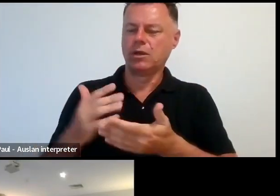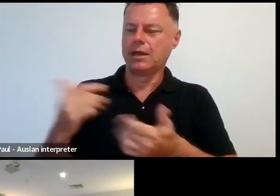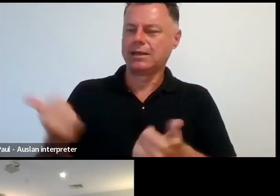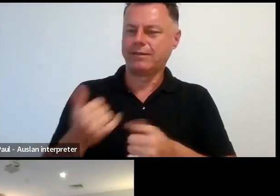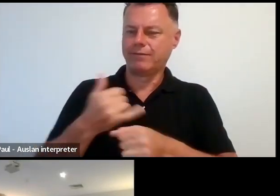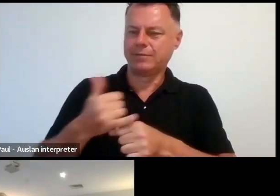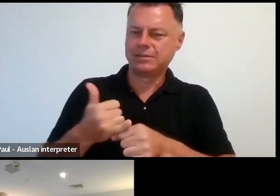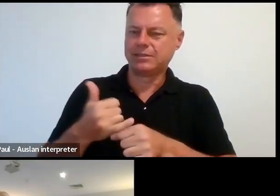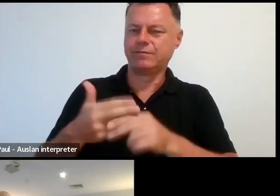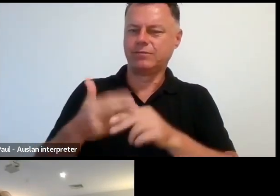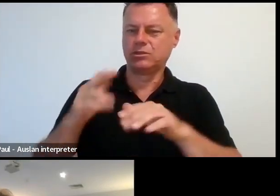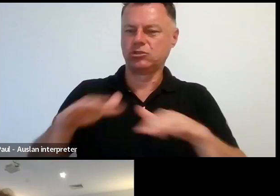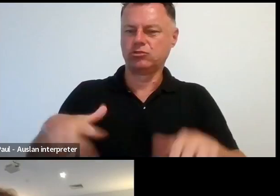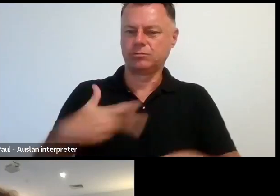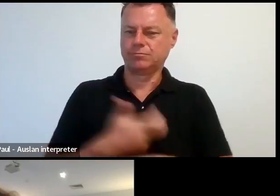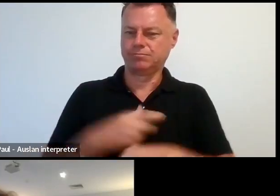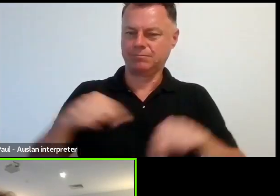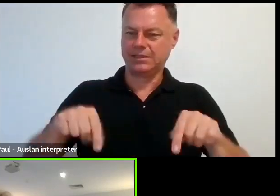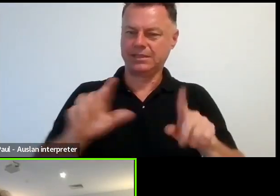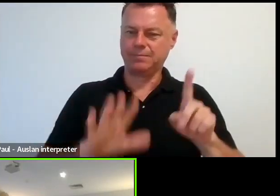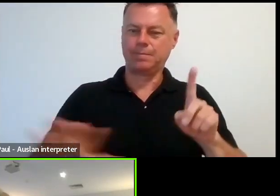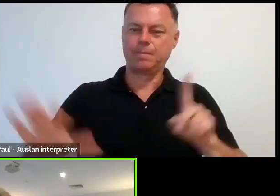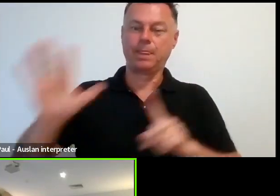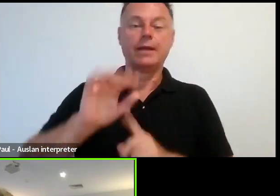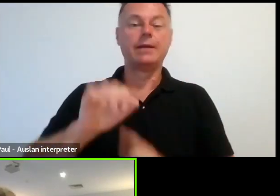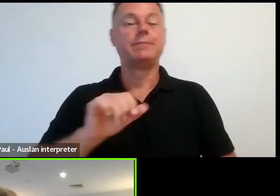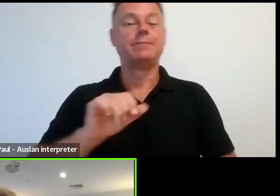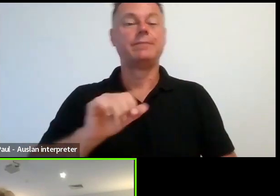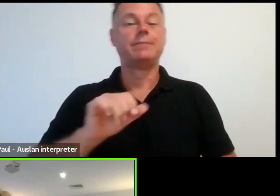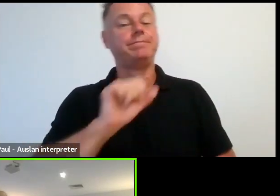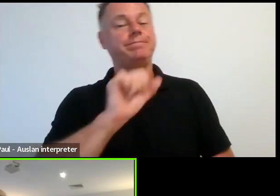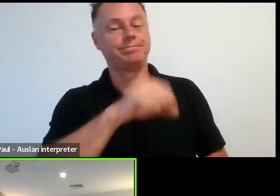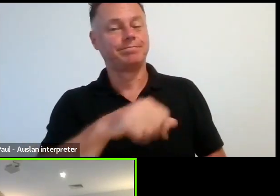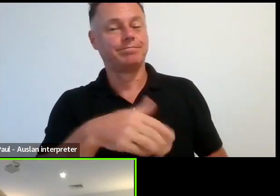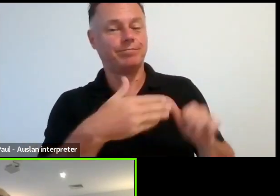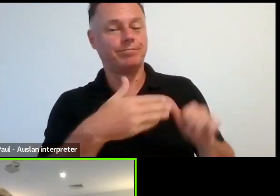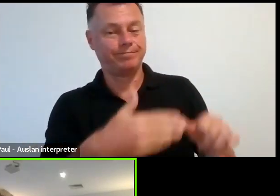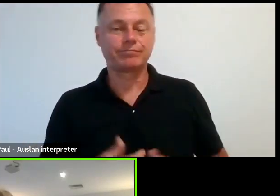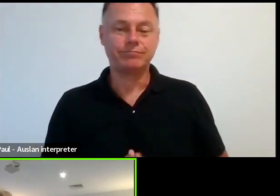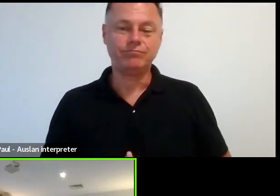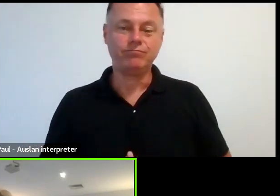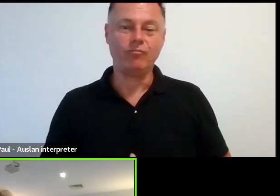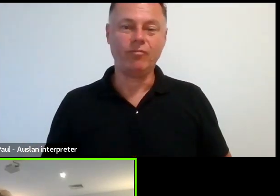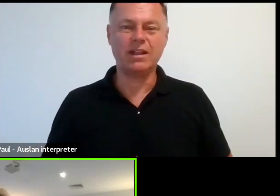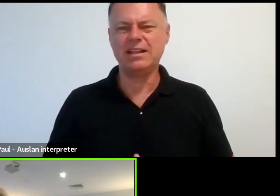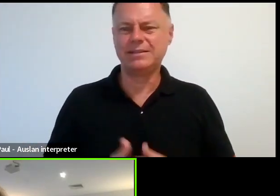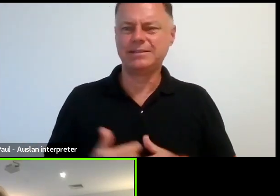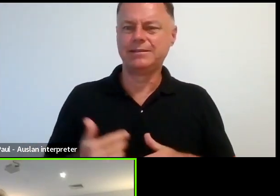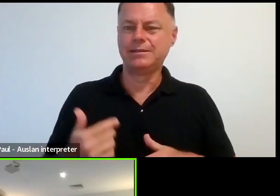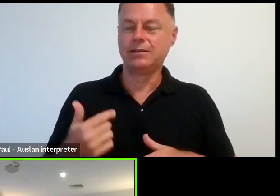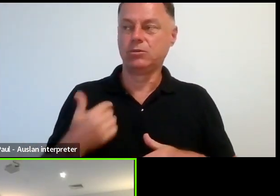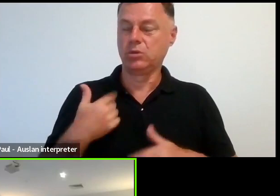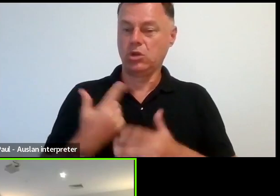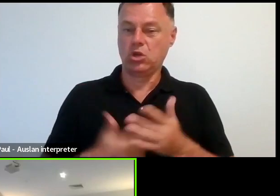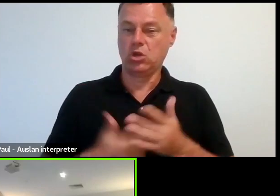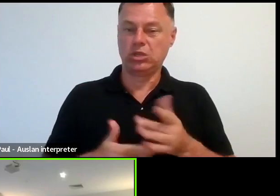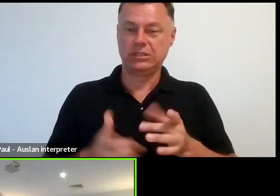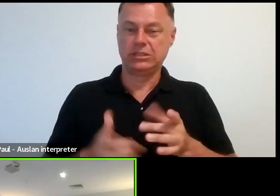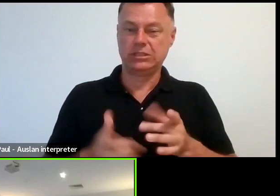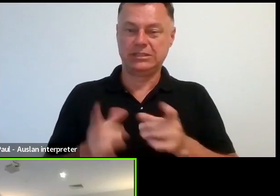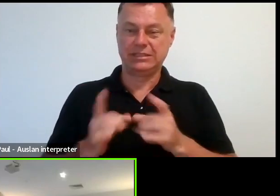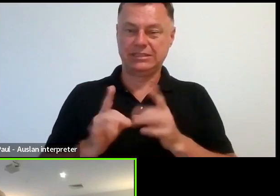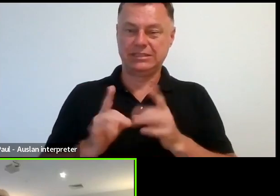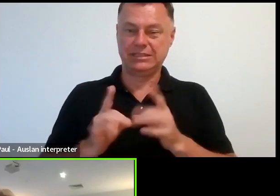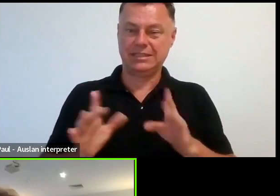across the region for our children? We're working closely. As it's still very new, we commenced last week, so we have to make sure